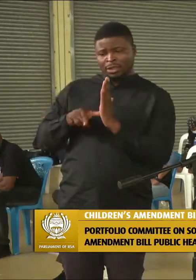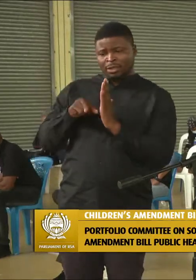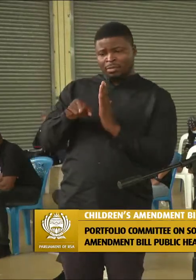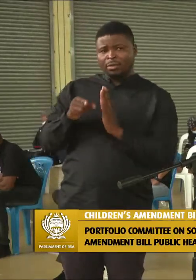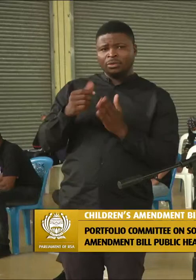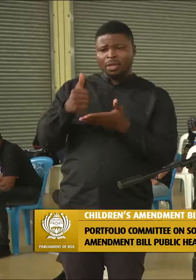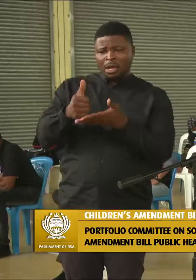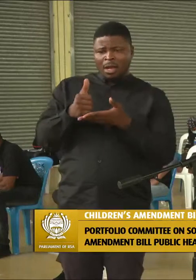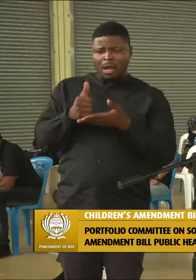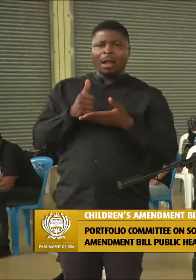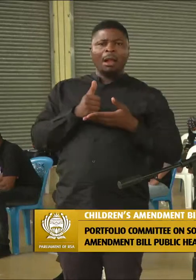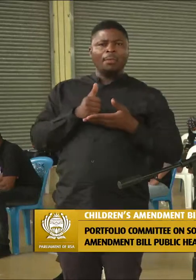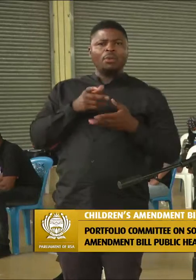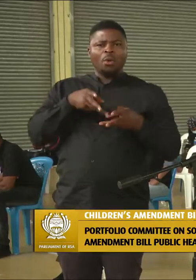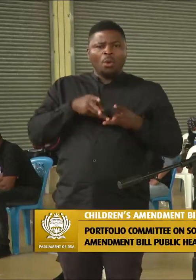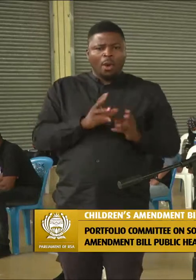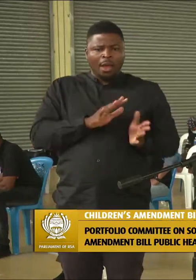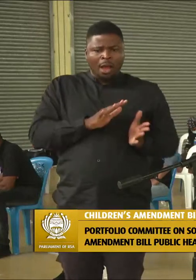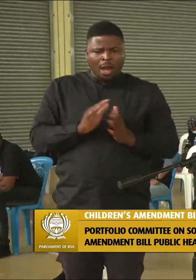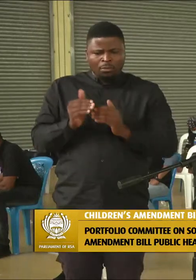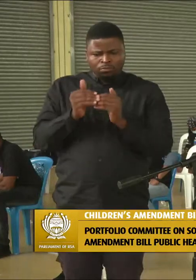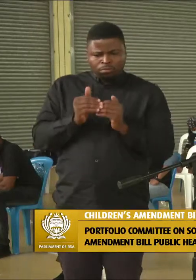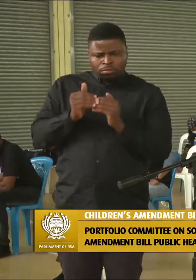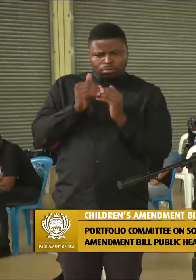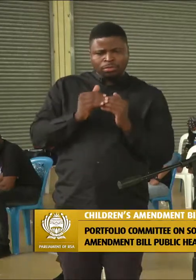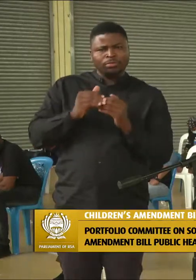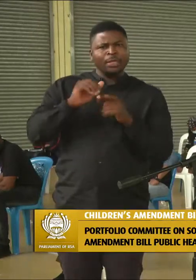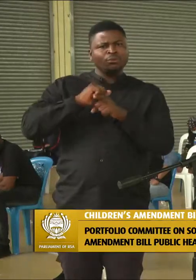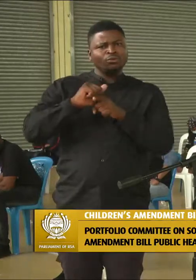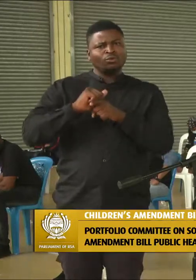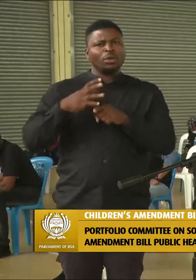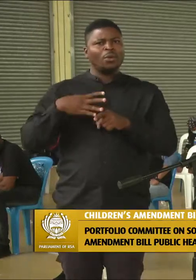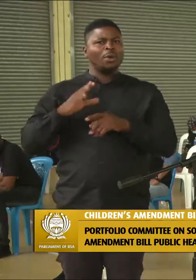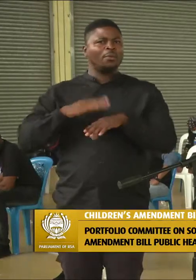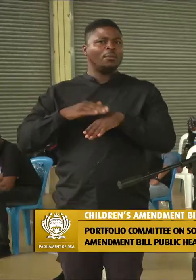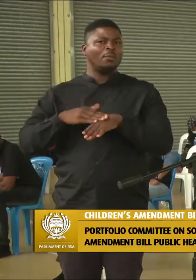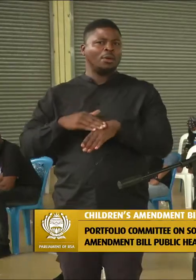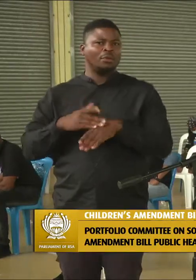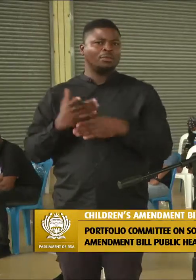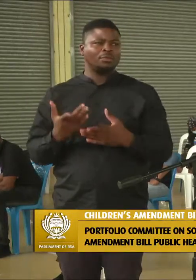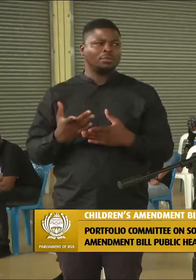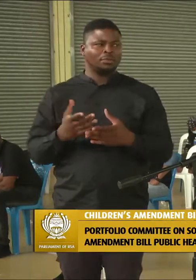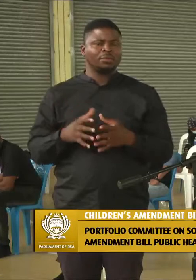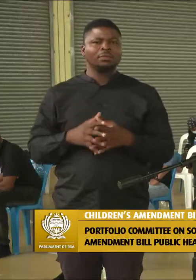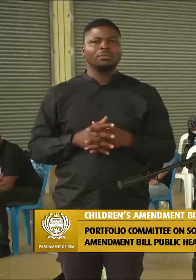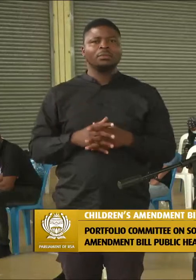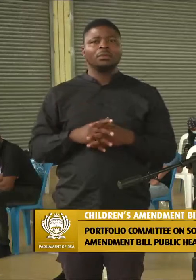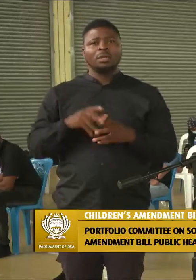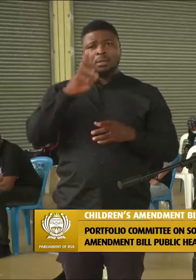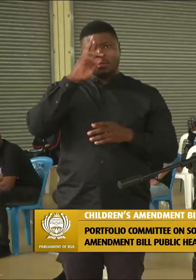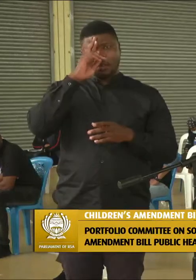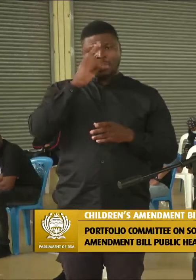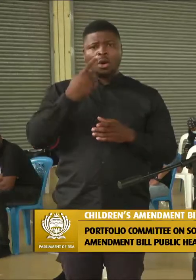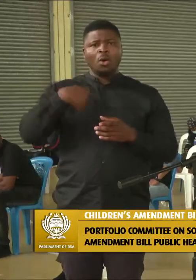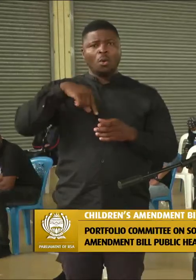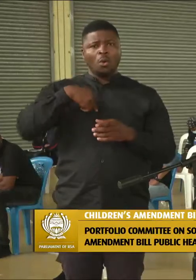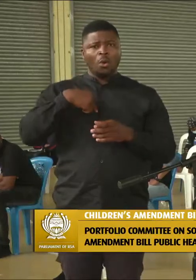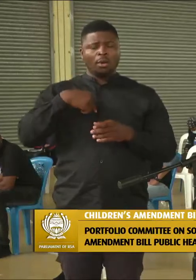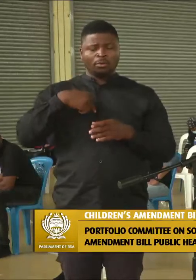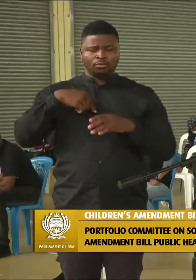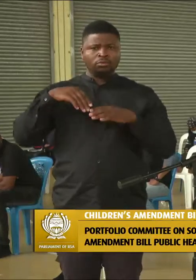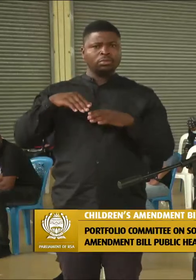not capacitated to look after them. Asinawo ama ramps asinawo ama wheelchairs. We do not have